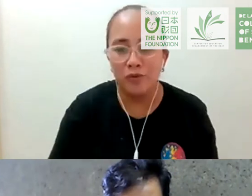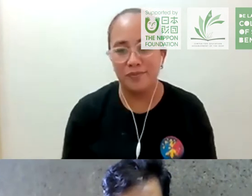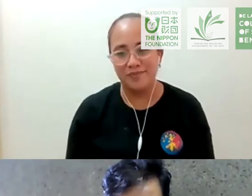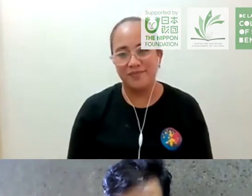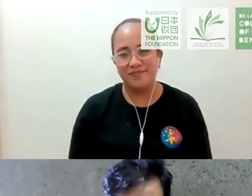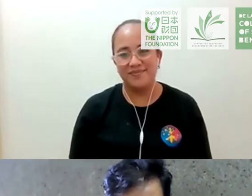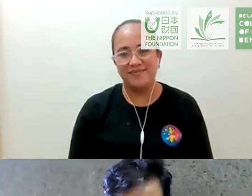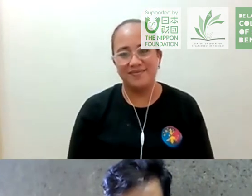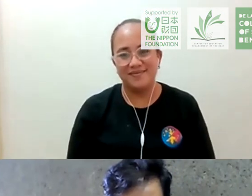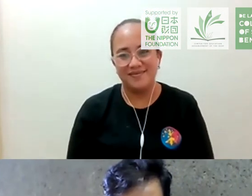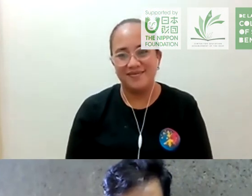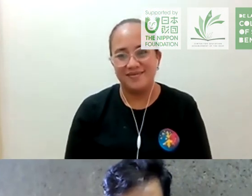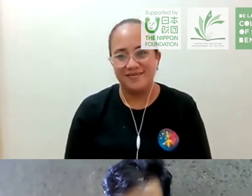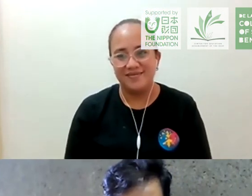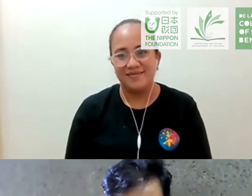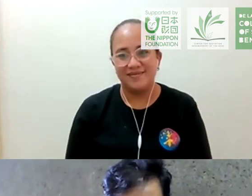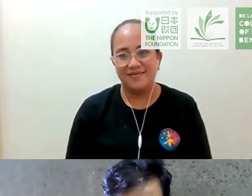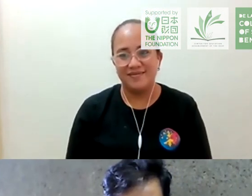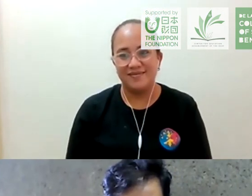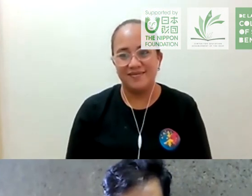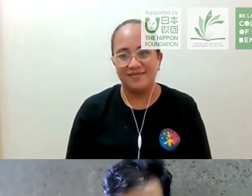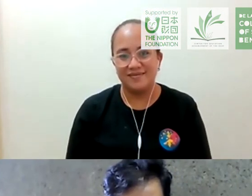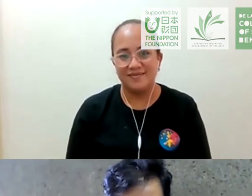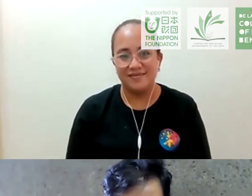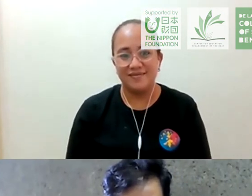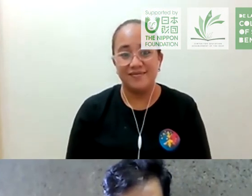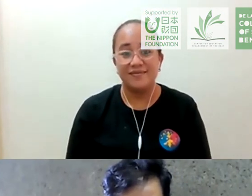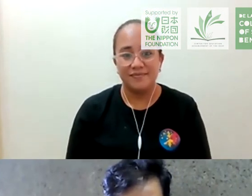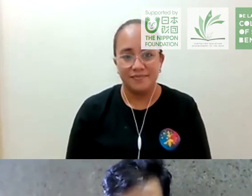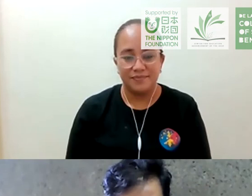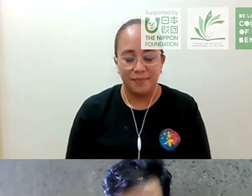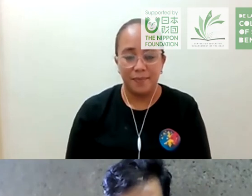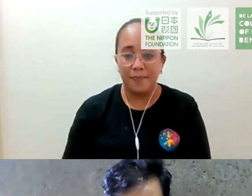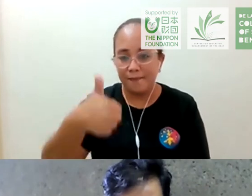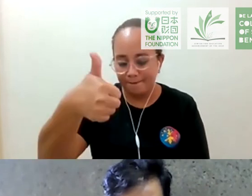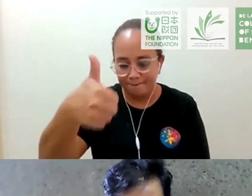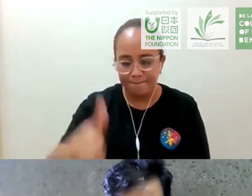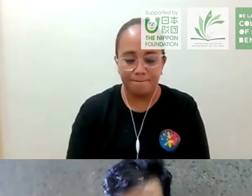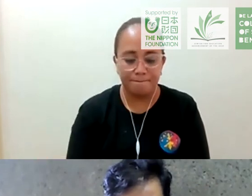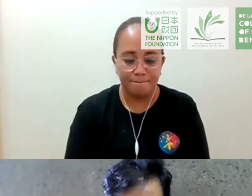Okay, sir. Okay.